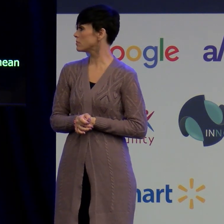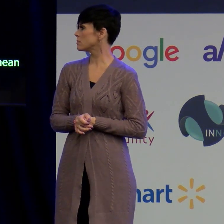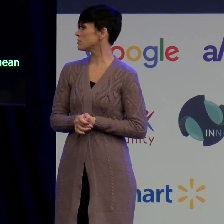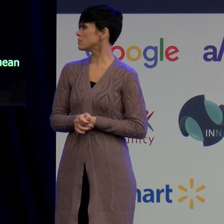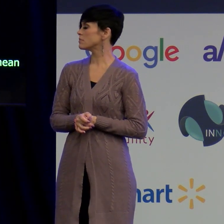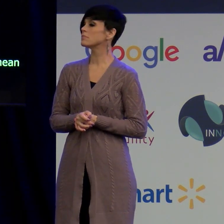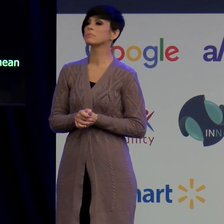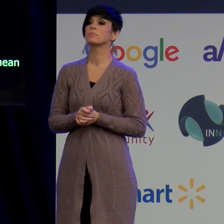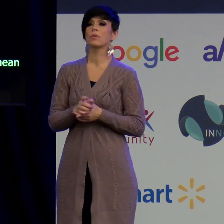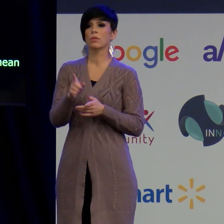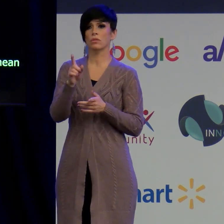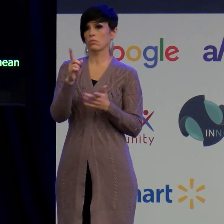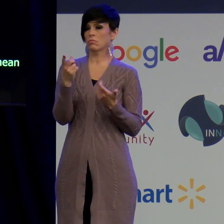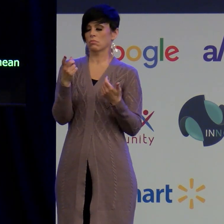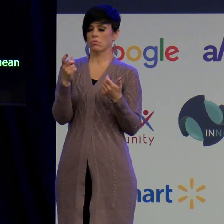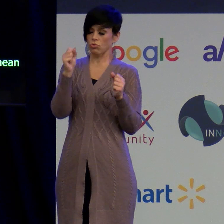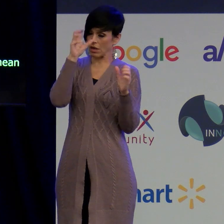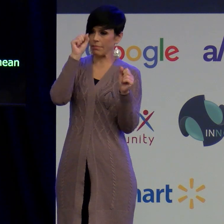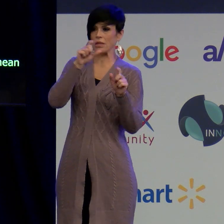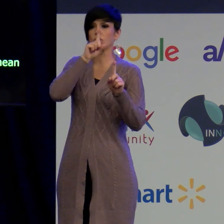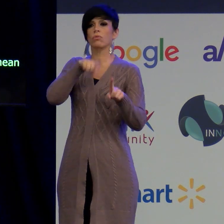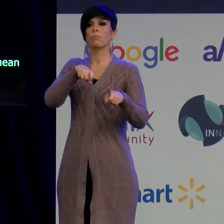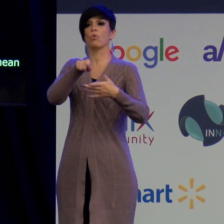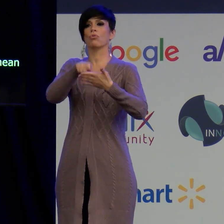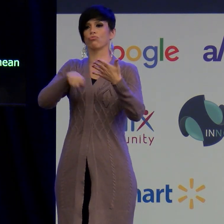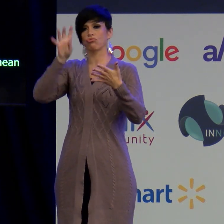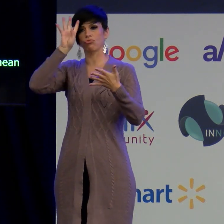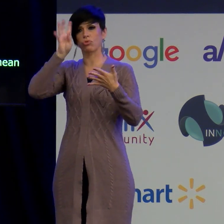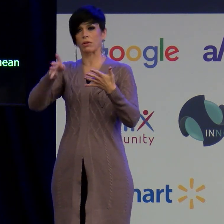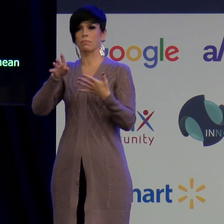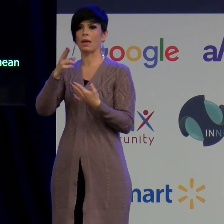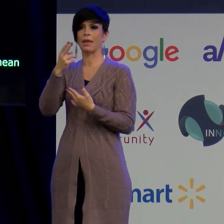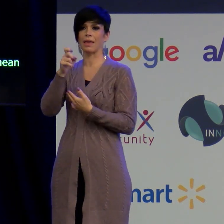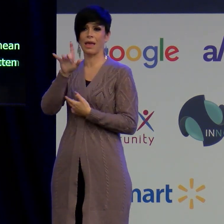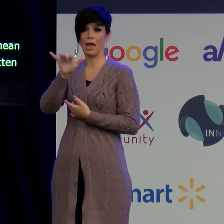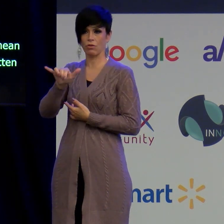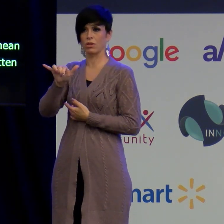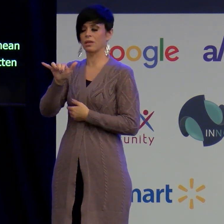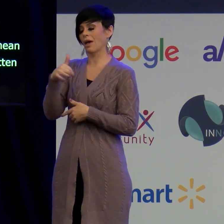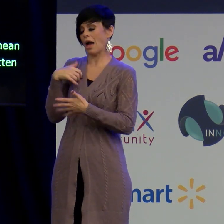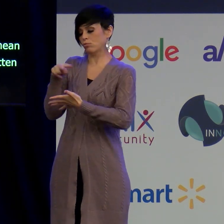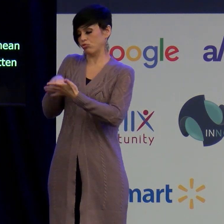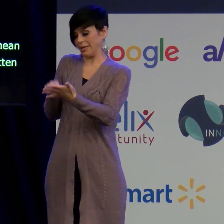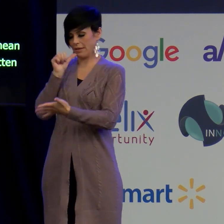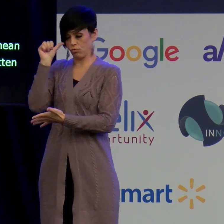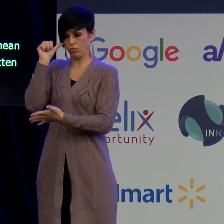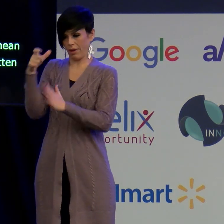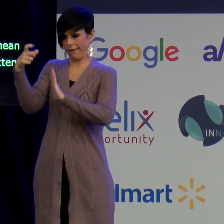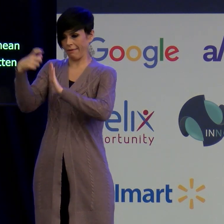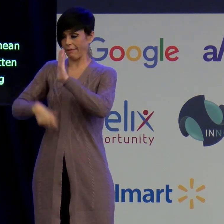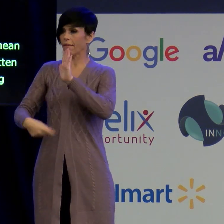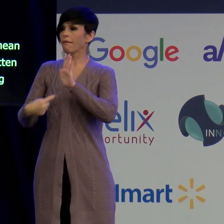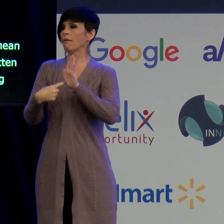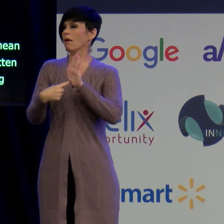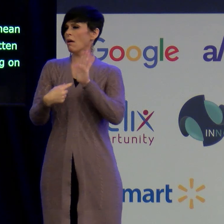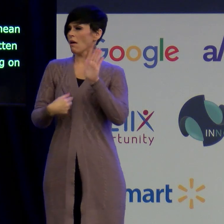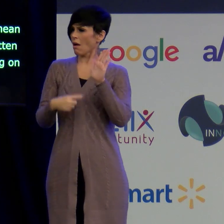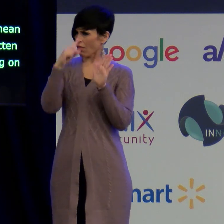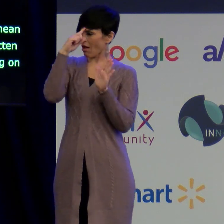There is a brilliant report written by Henry Claypool that I was reading on the plane yesterday. And I